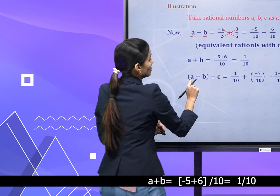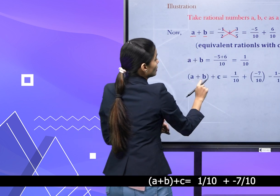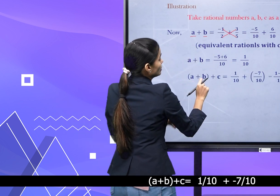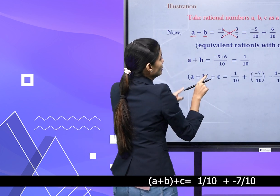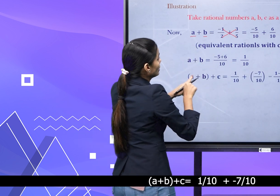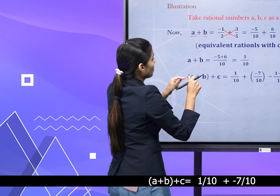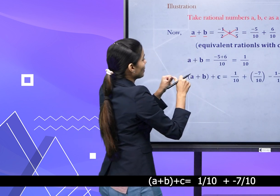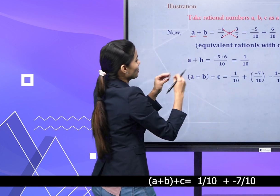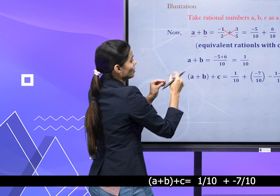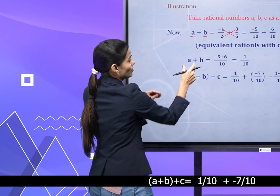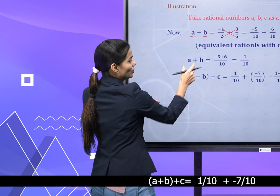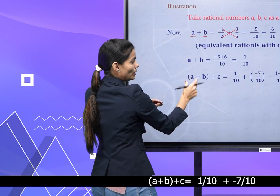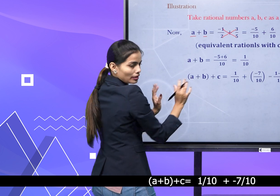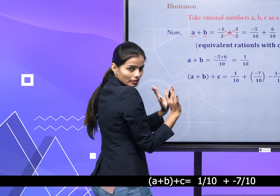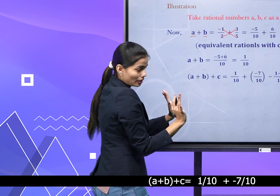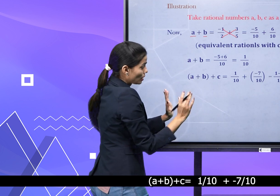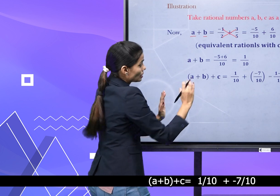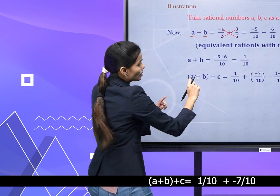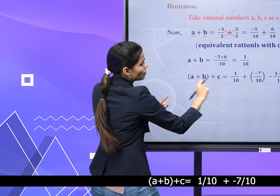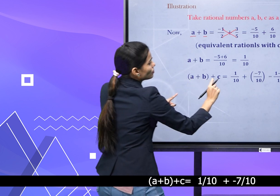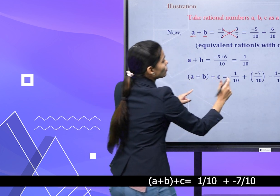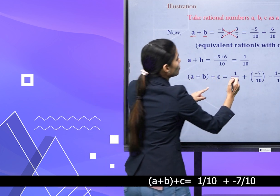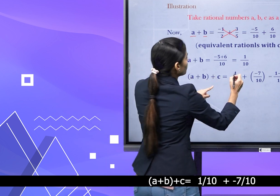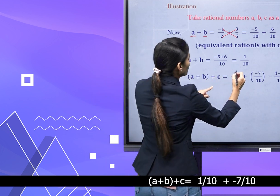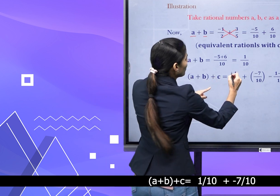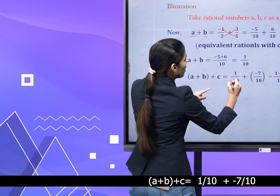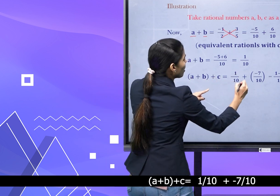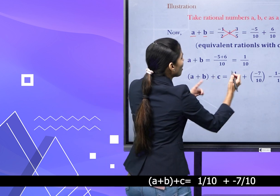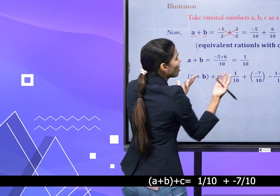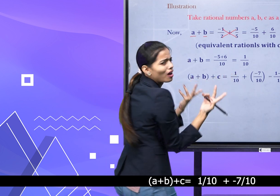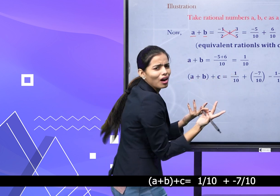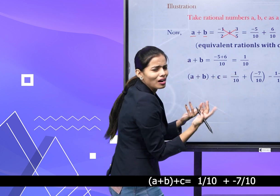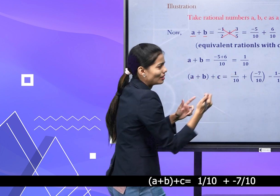A plus b plus c is equal to 1 by 10